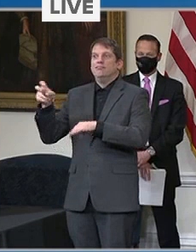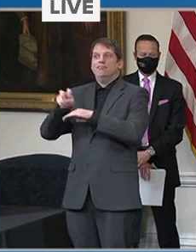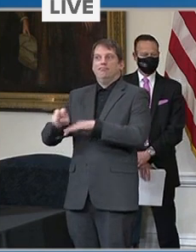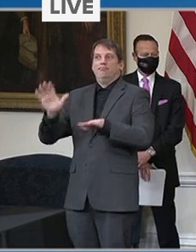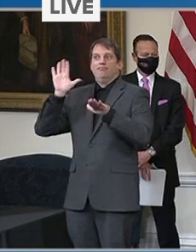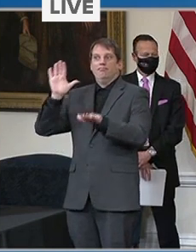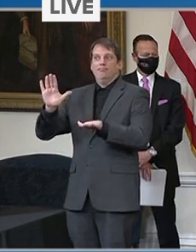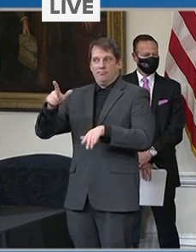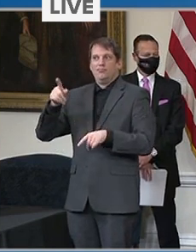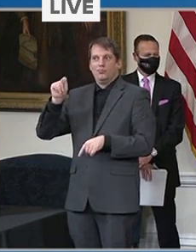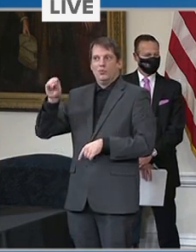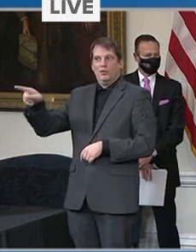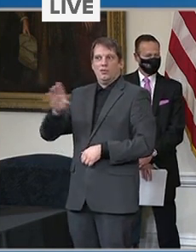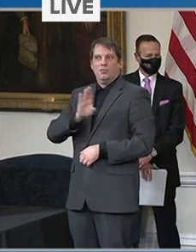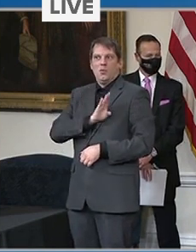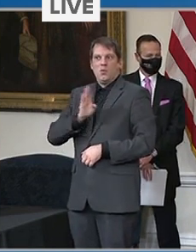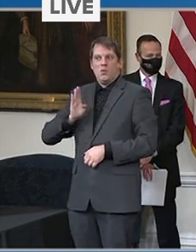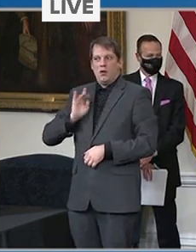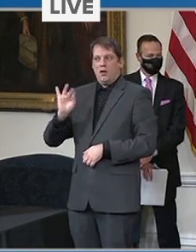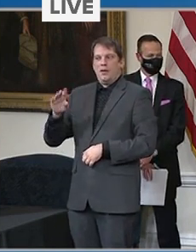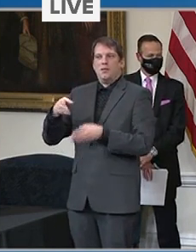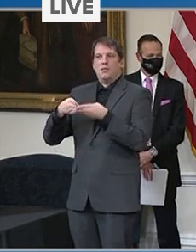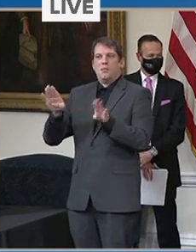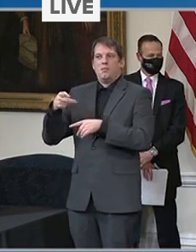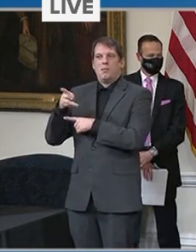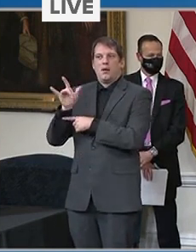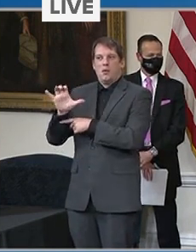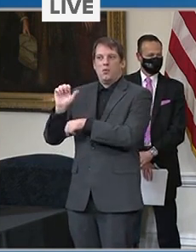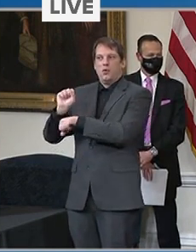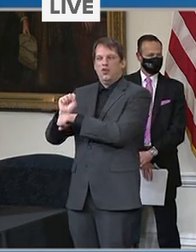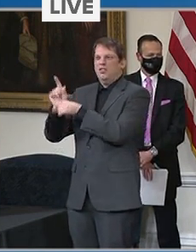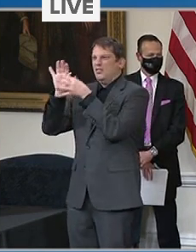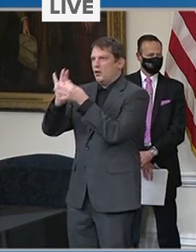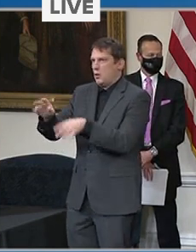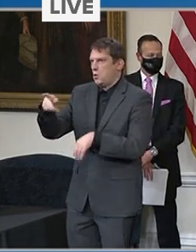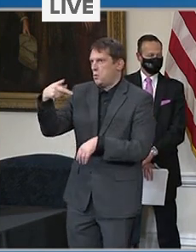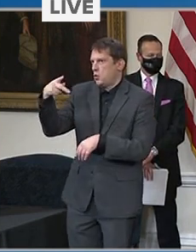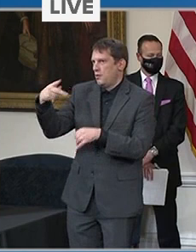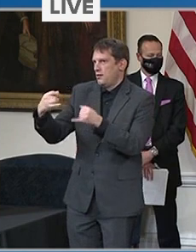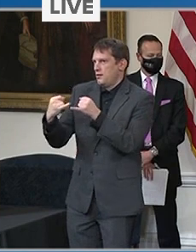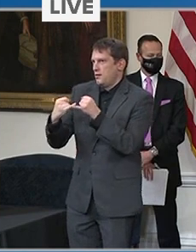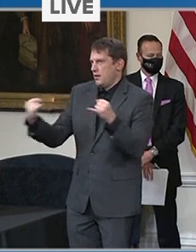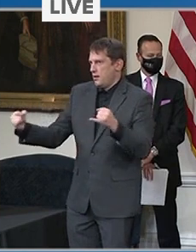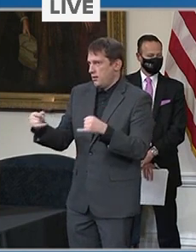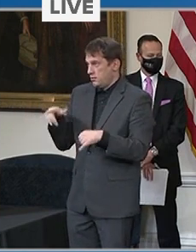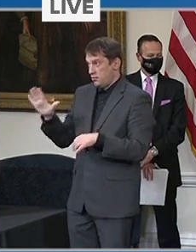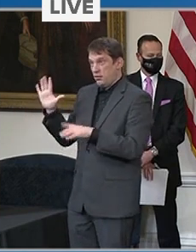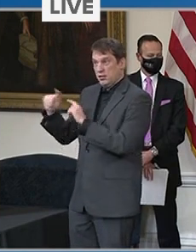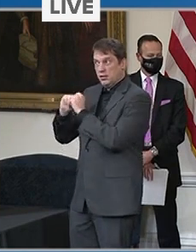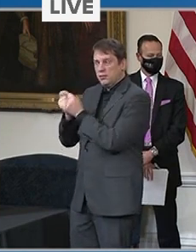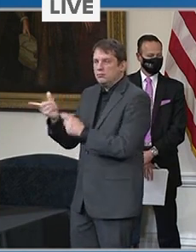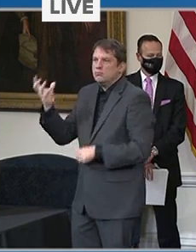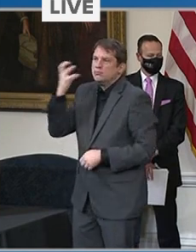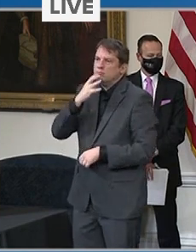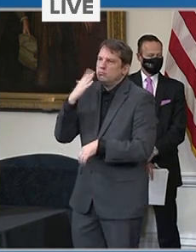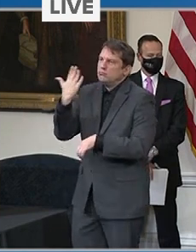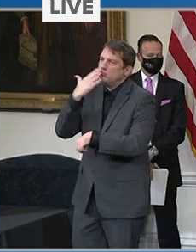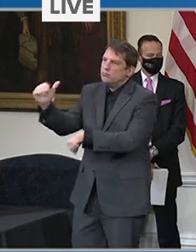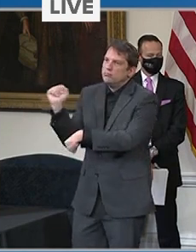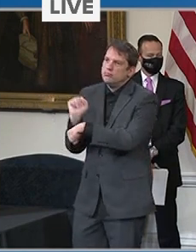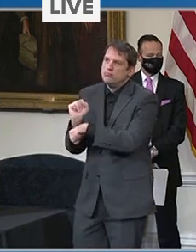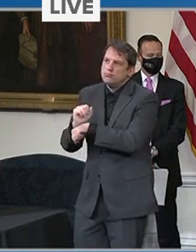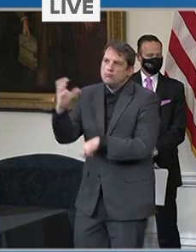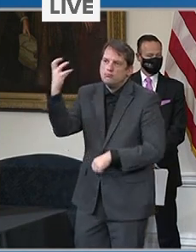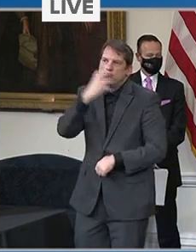of the Purple Line, which he and his team did an incredible job on. And yesterday, I joined Virginia Governor